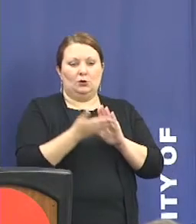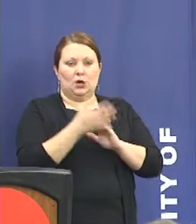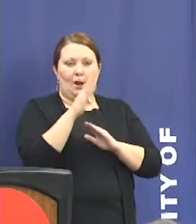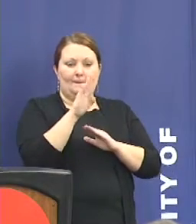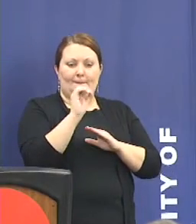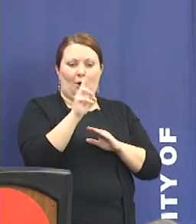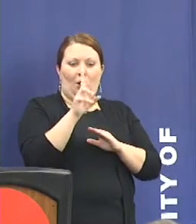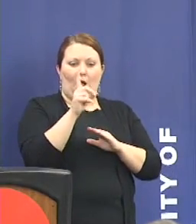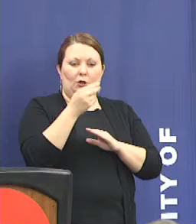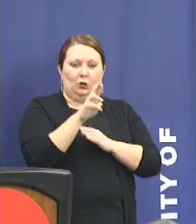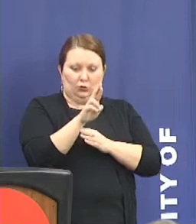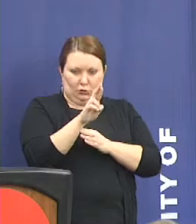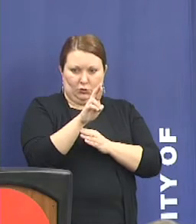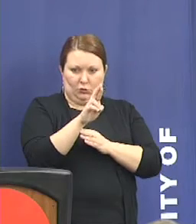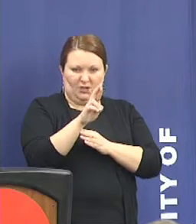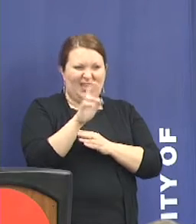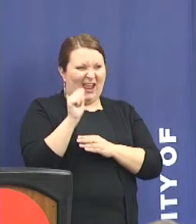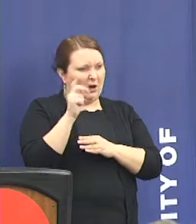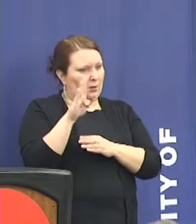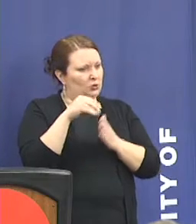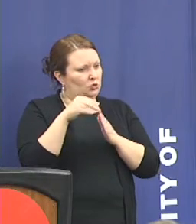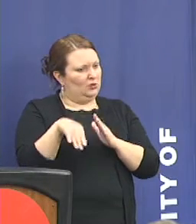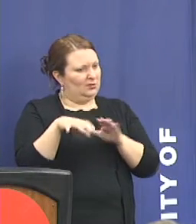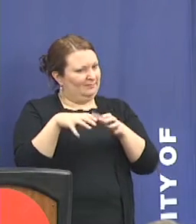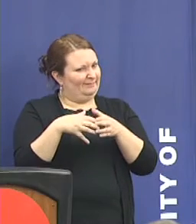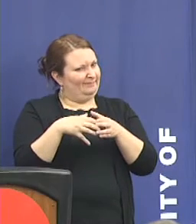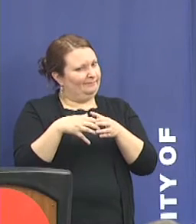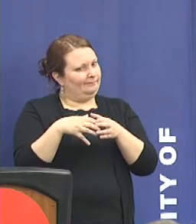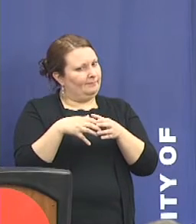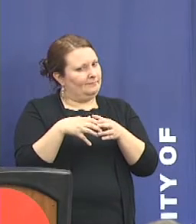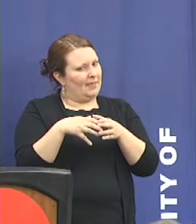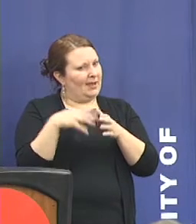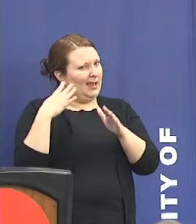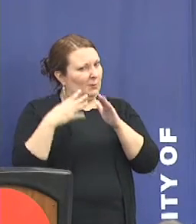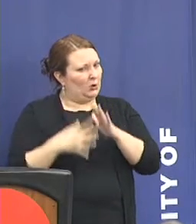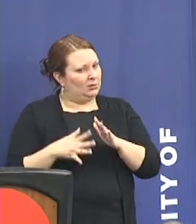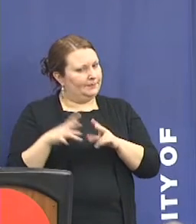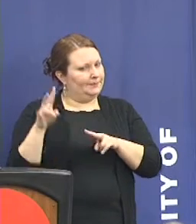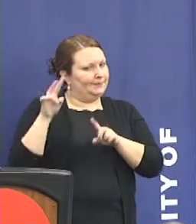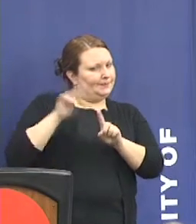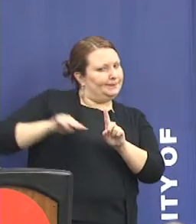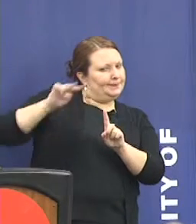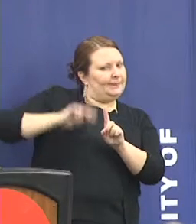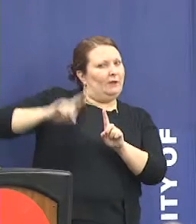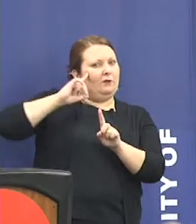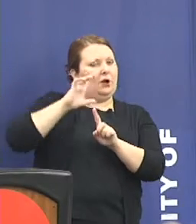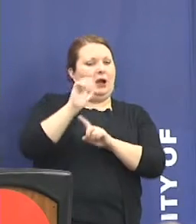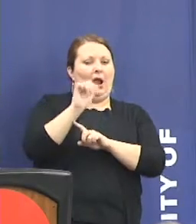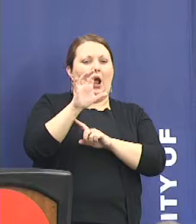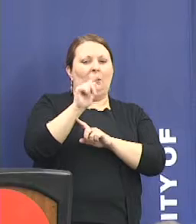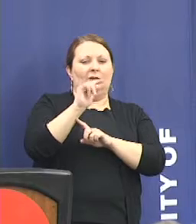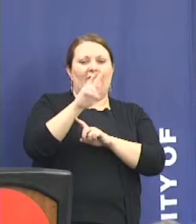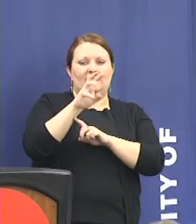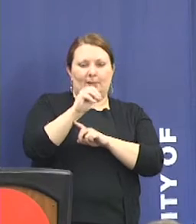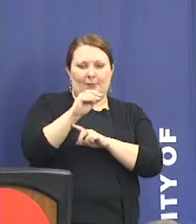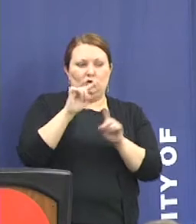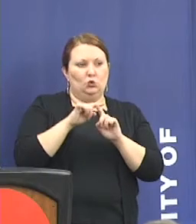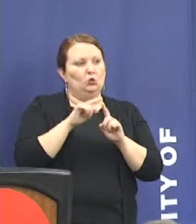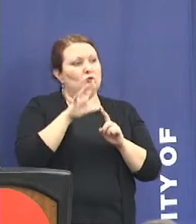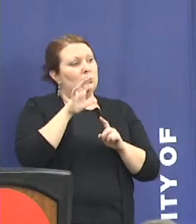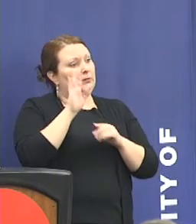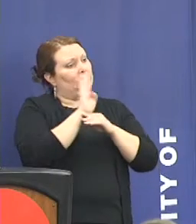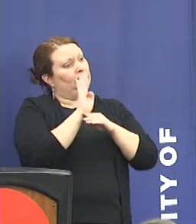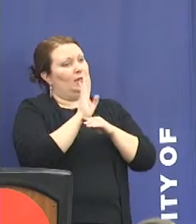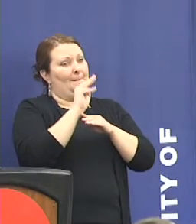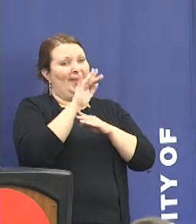Boulder that put Arab students, especially, but Arab immigrants under surveillance for activism, to the corporate media